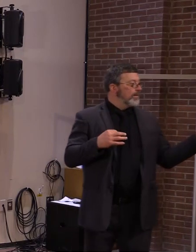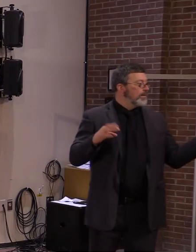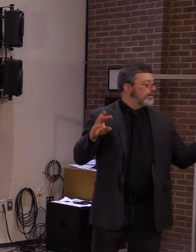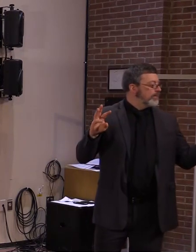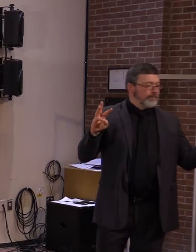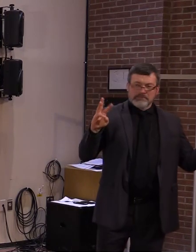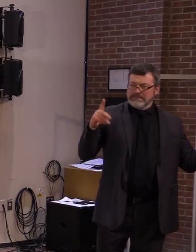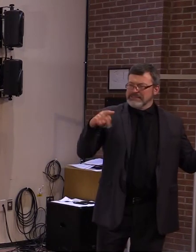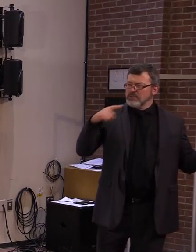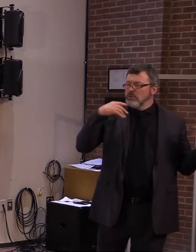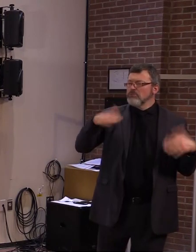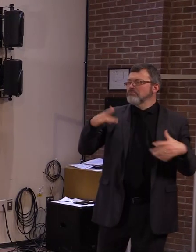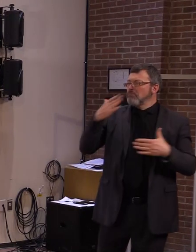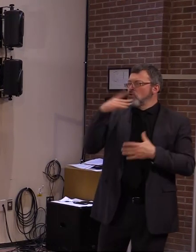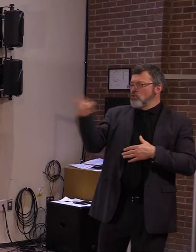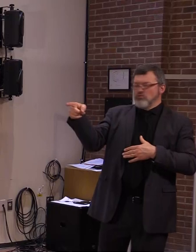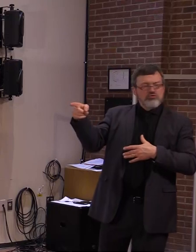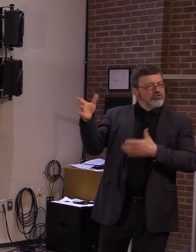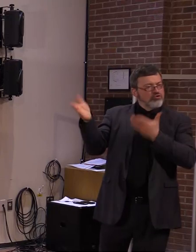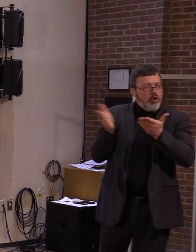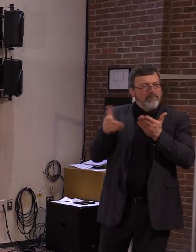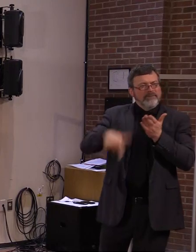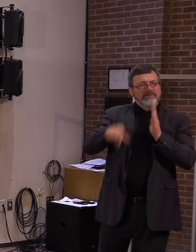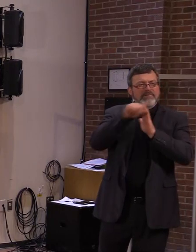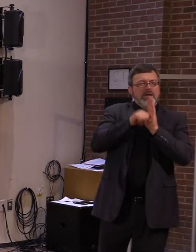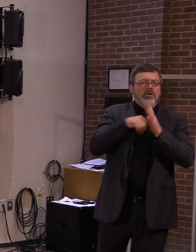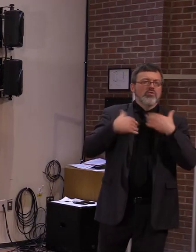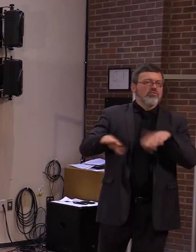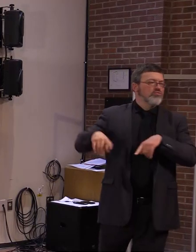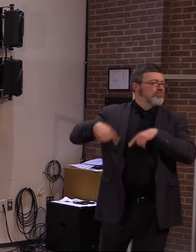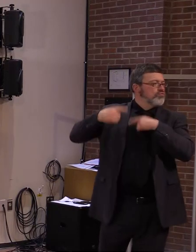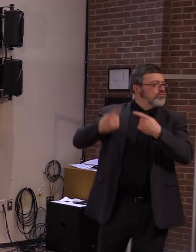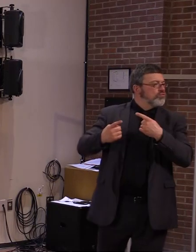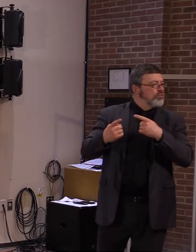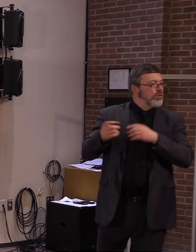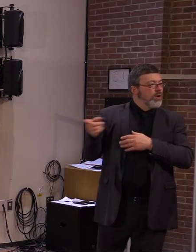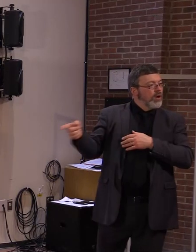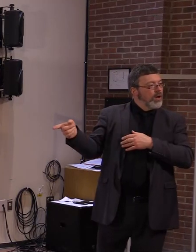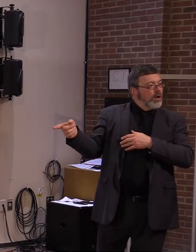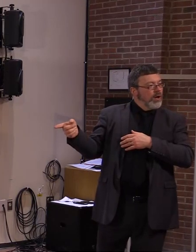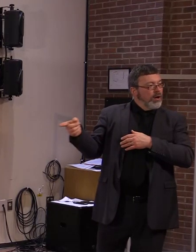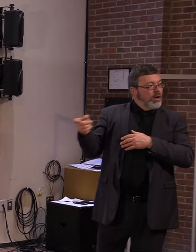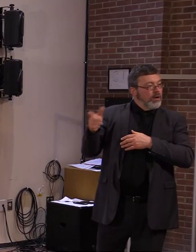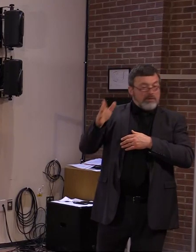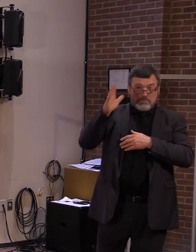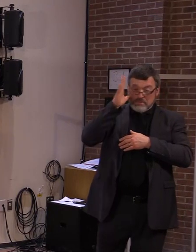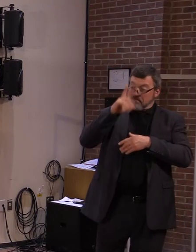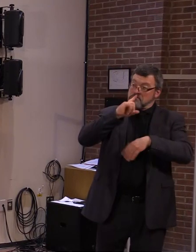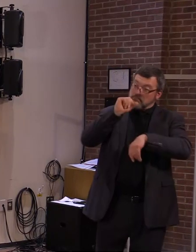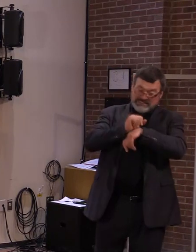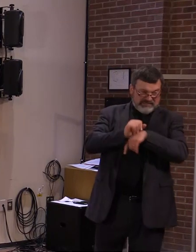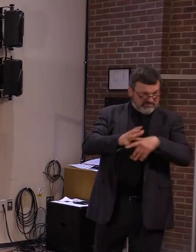state, especially through the pandemic. Will you actually be 100% retiring this